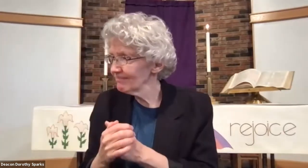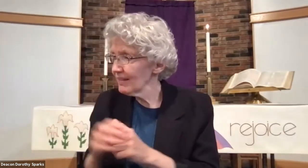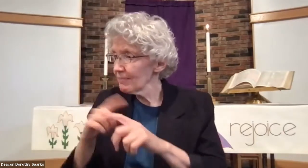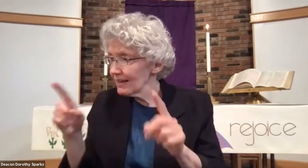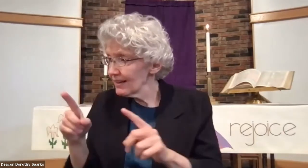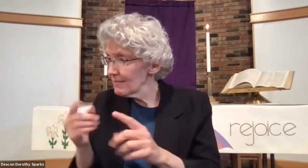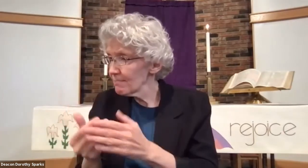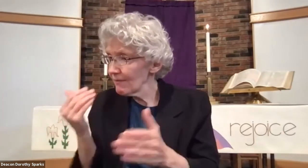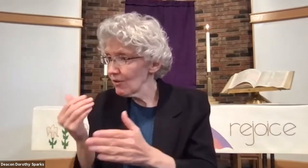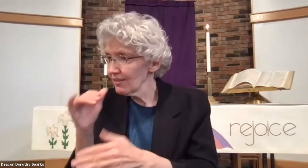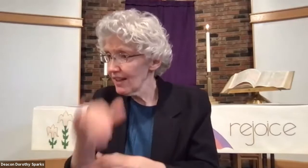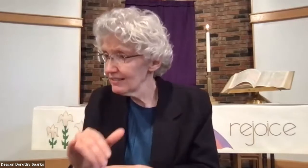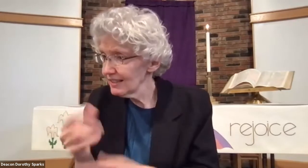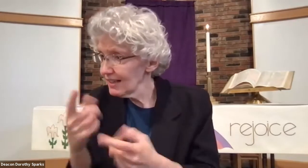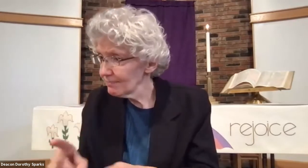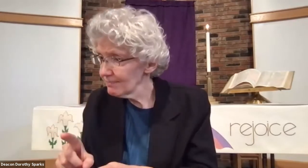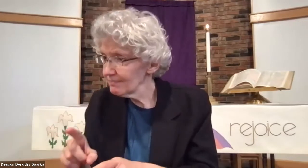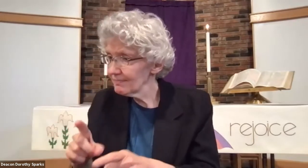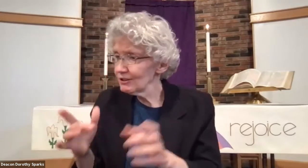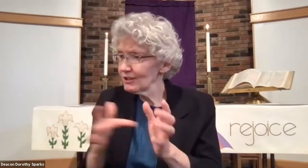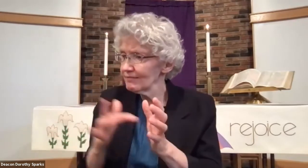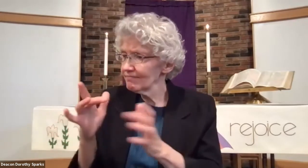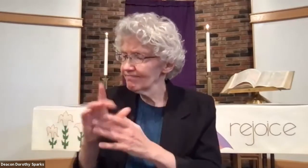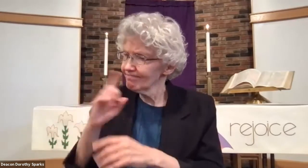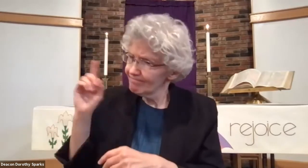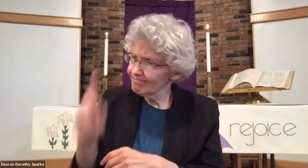was carried up into heaven.